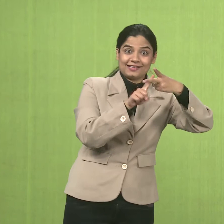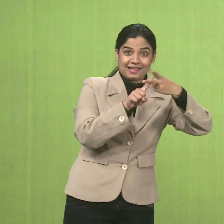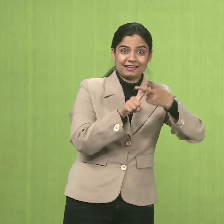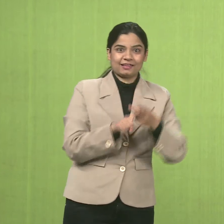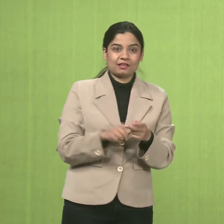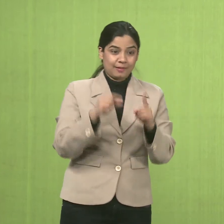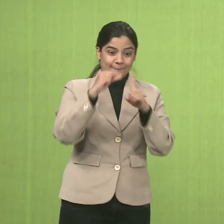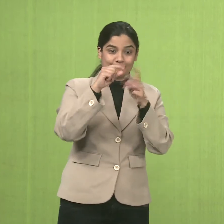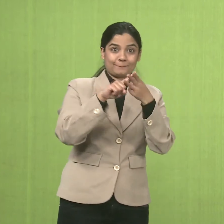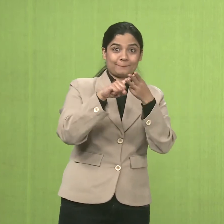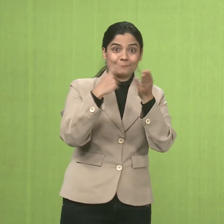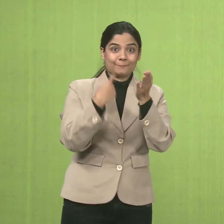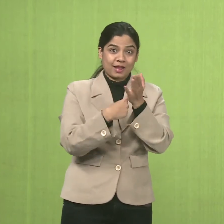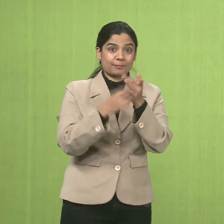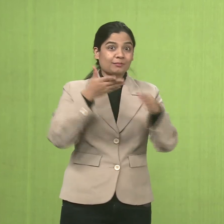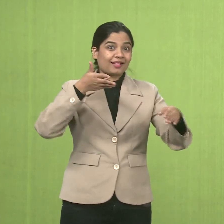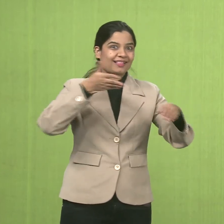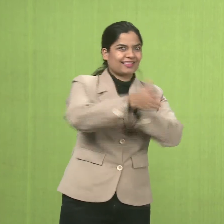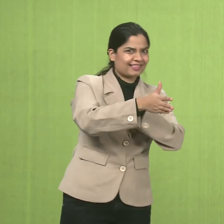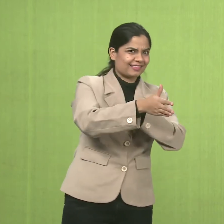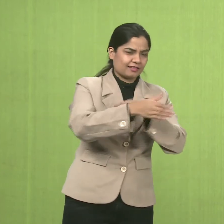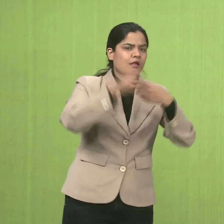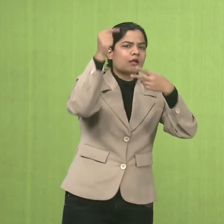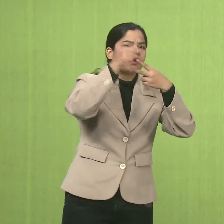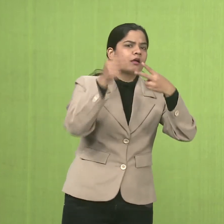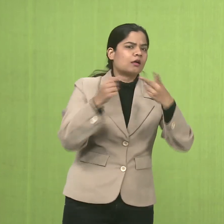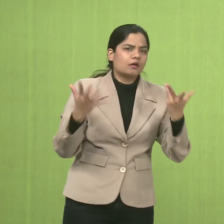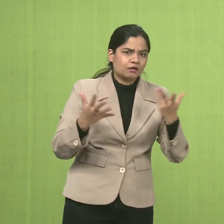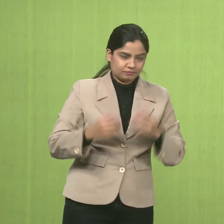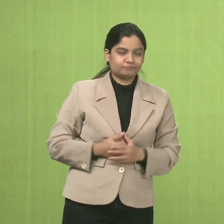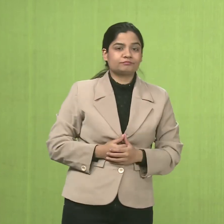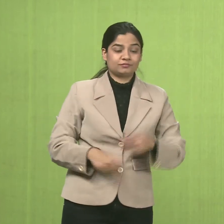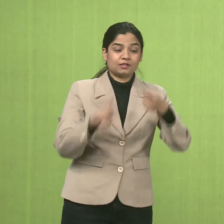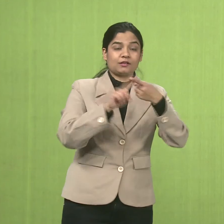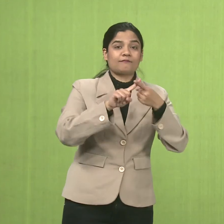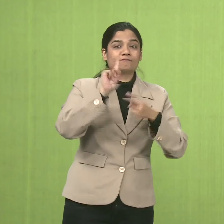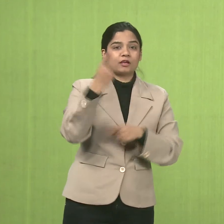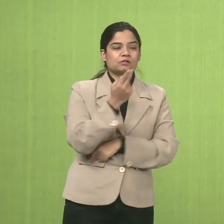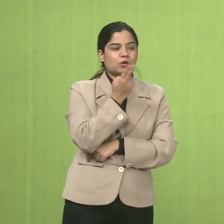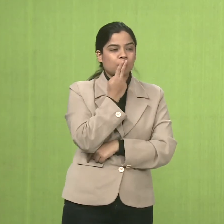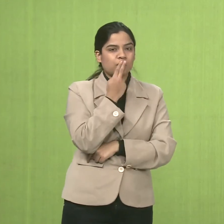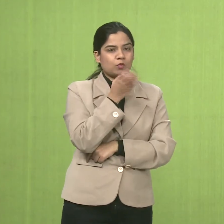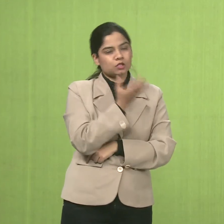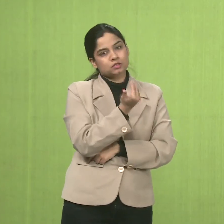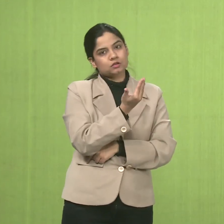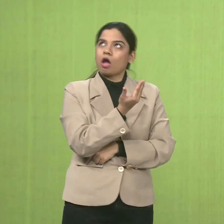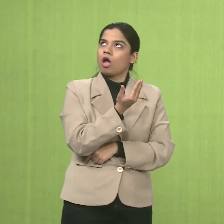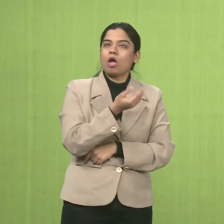Second is, under the peer culture only, harmful peer pressure. First is smoking and